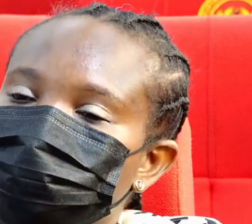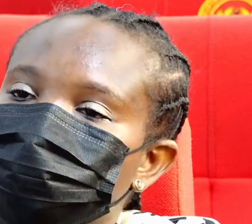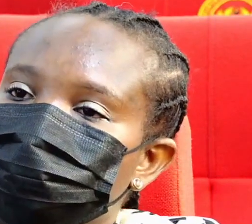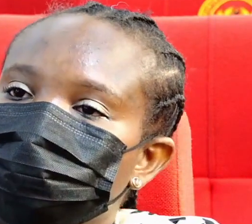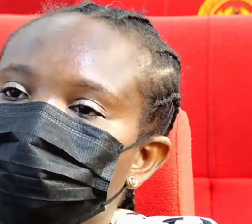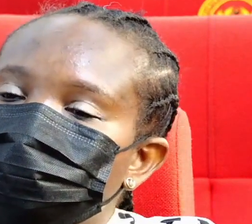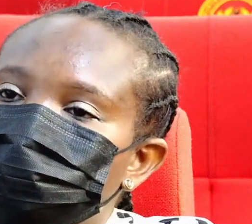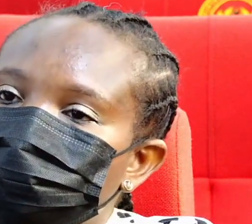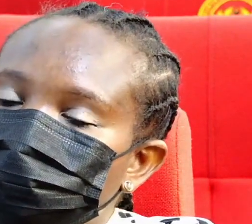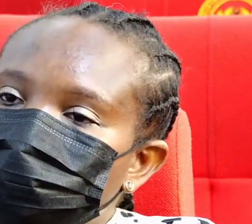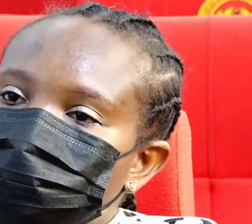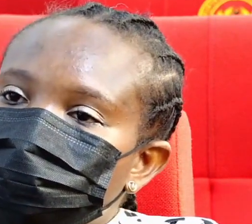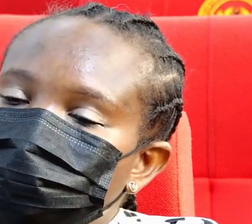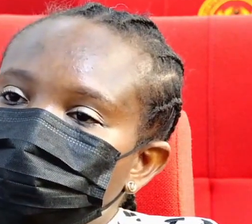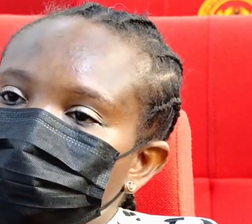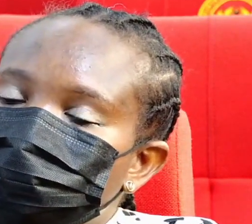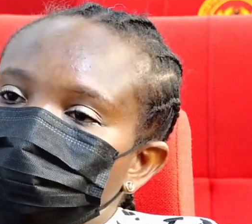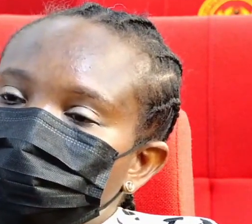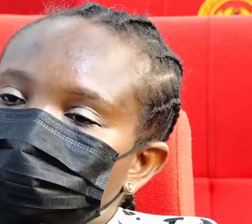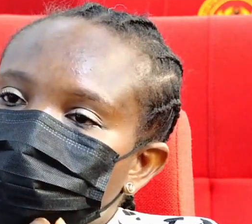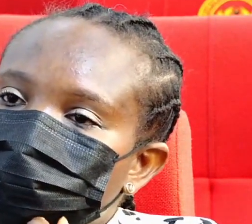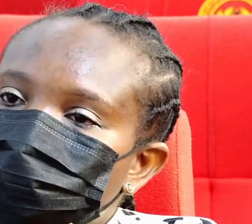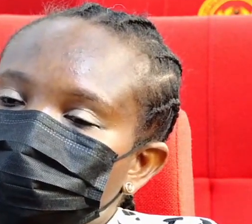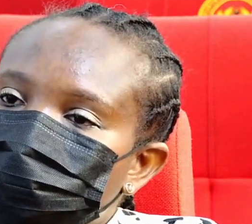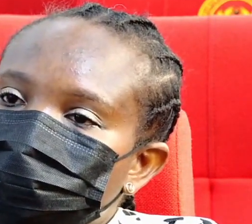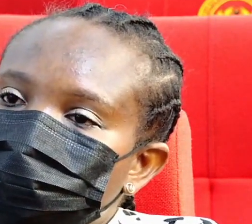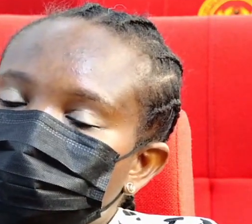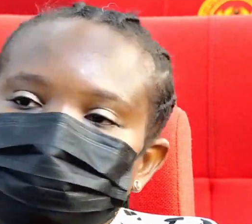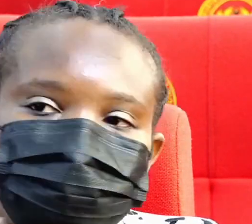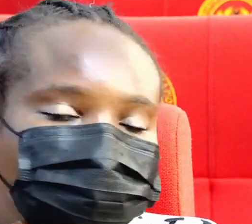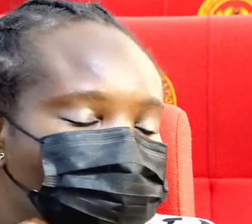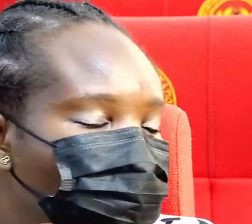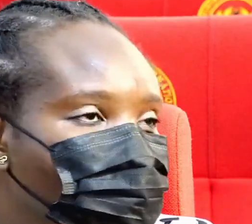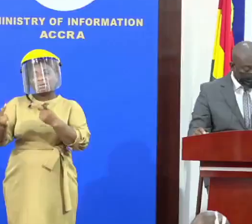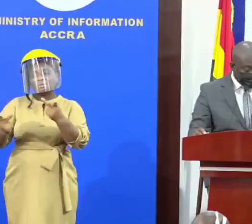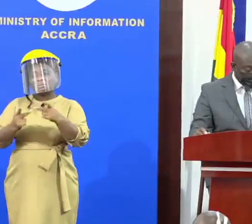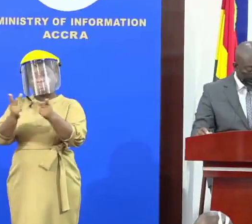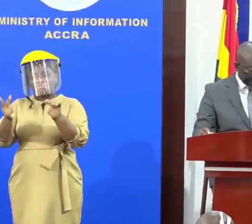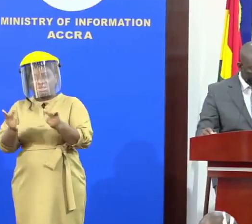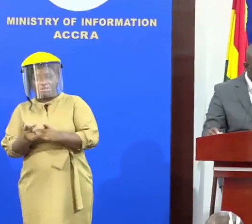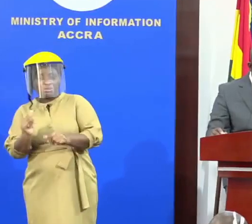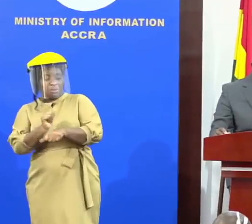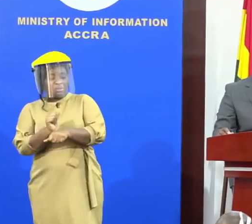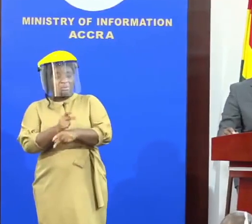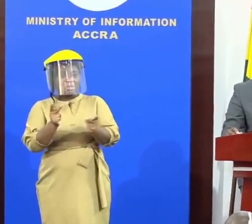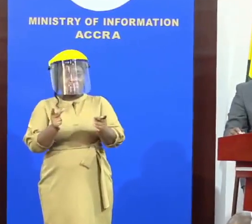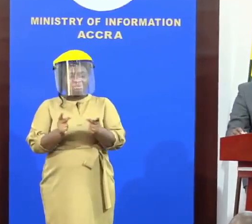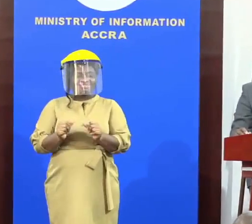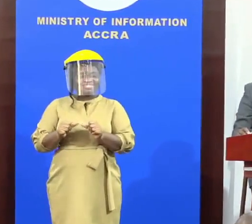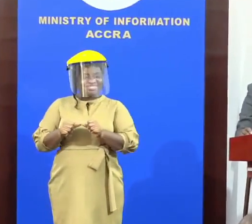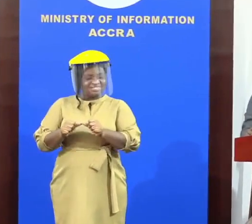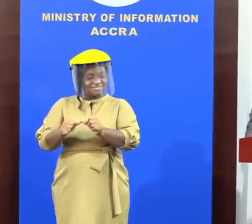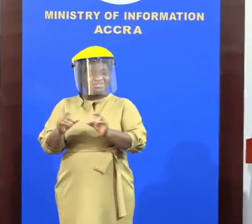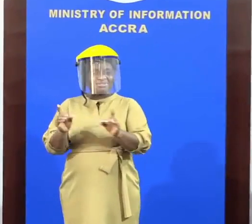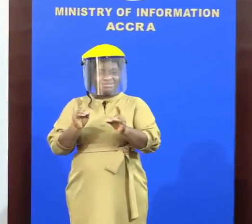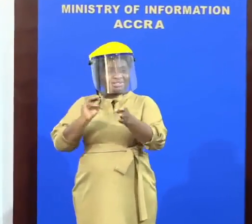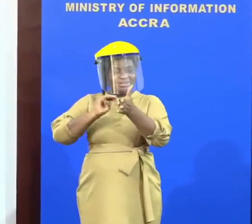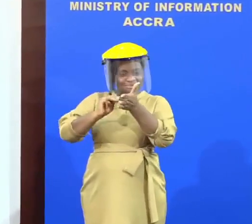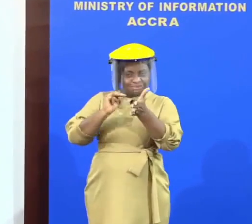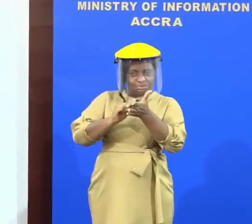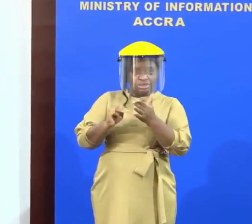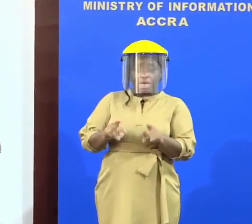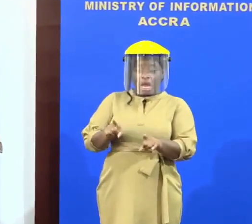the streets to churches. We'll go to other places. We'll do other workplaces, etc. We'll continue doing the monitoring in those areas.